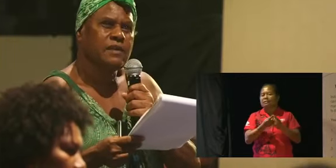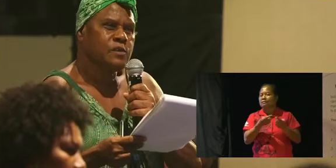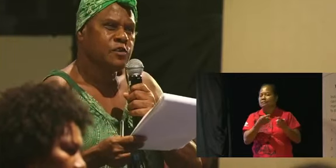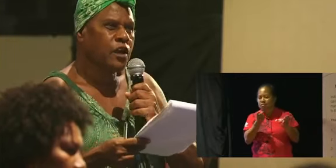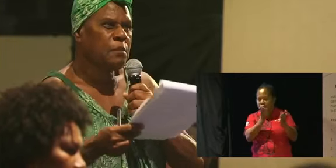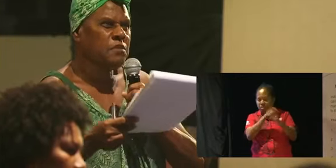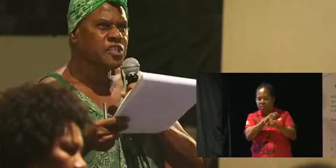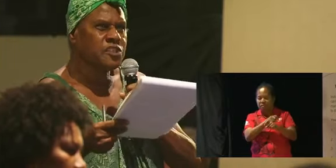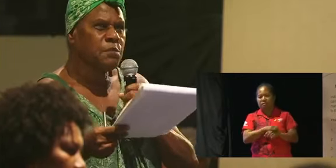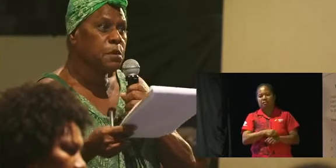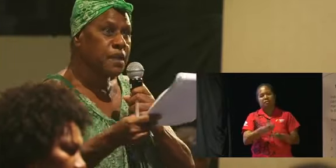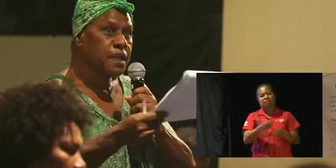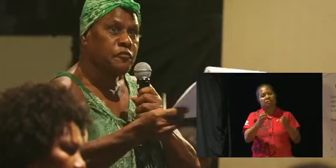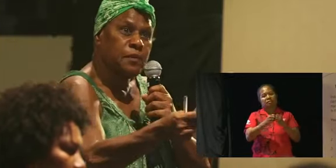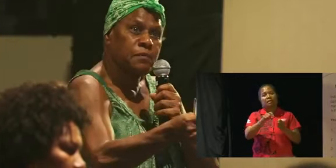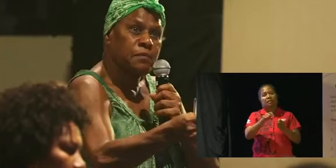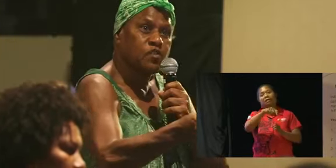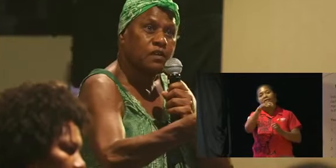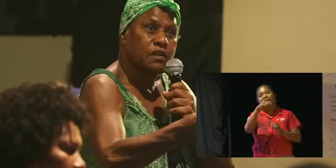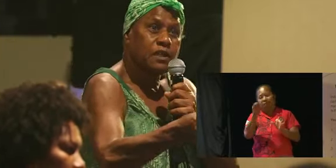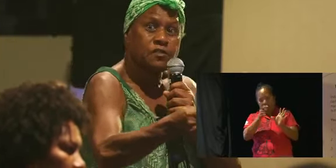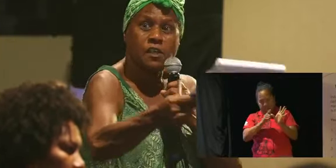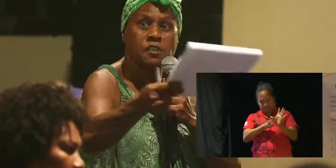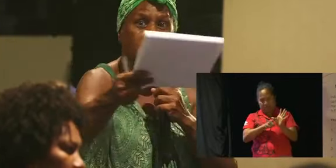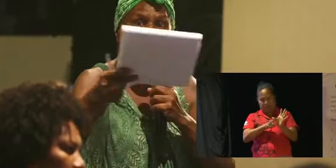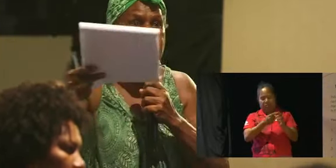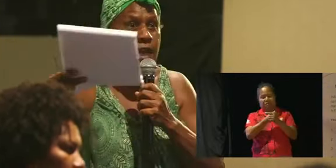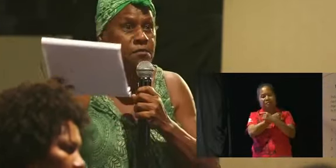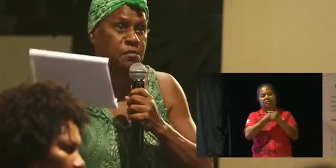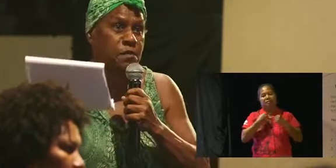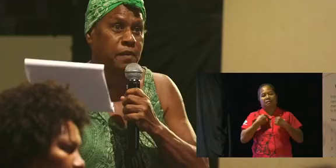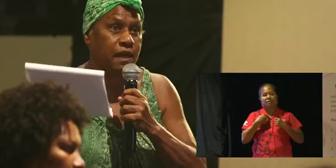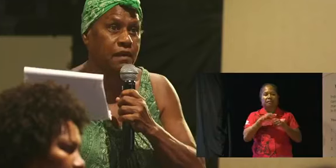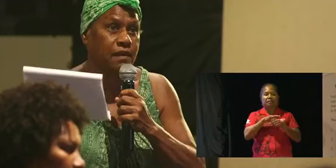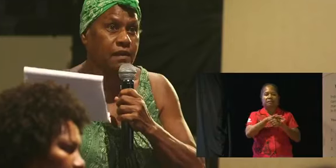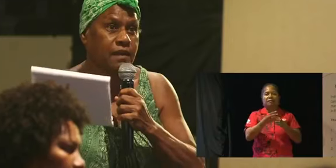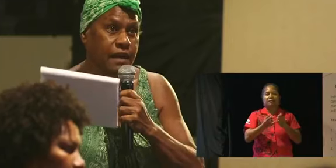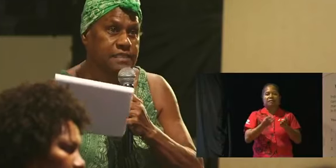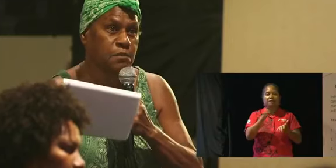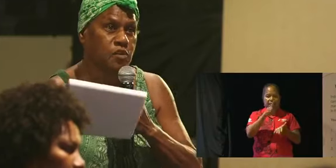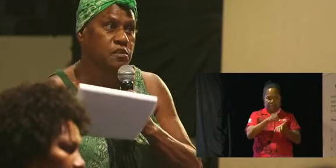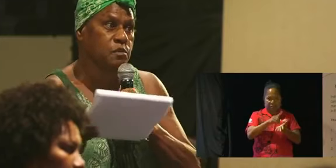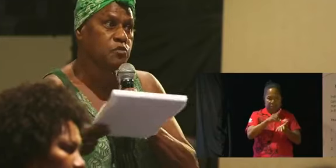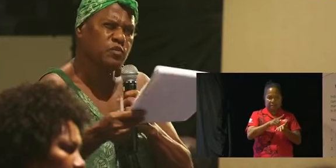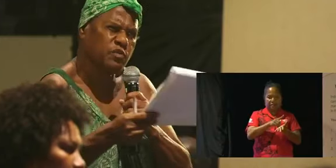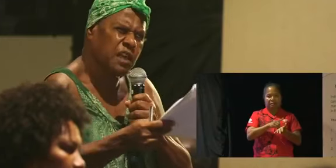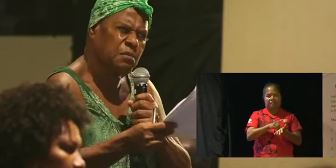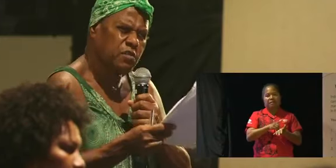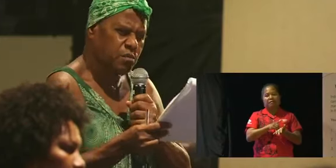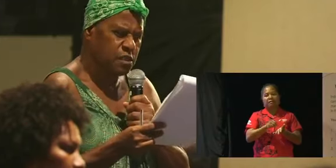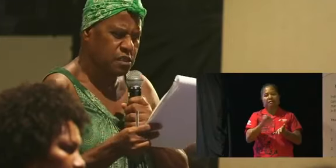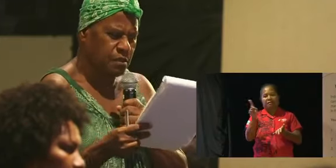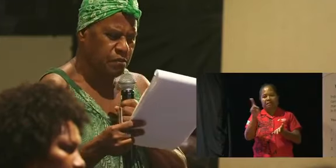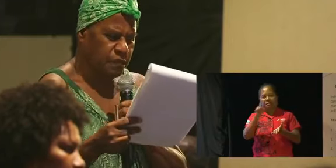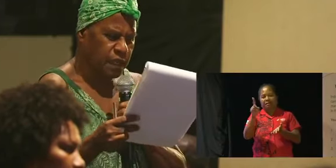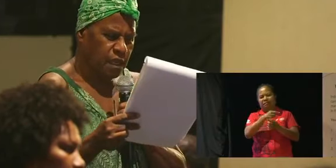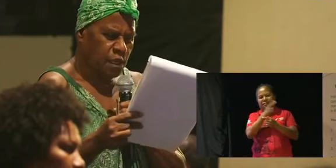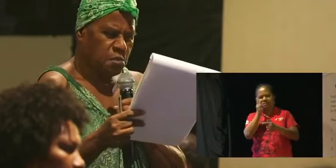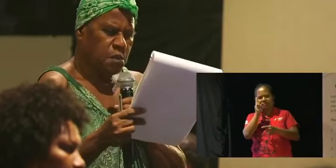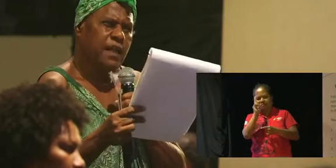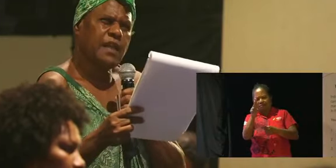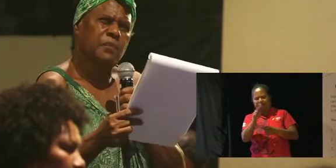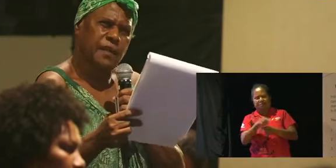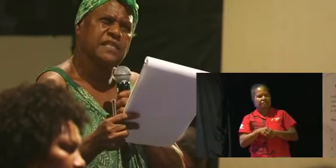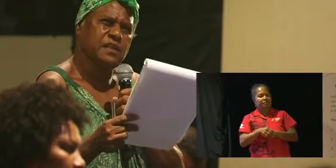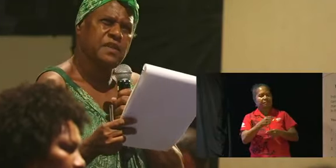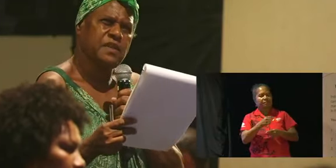time. So come next year, me can repeat him that's all. Change him maybe date blah me kind something or some. So today me looking more some